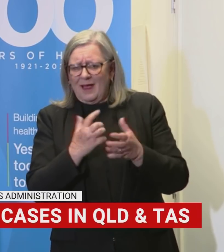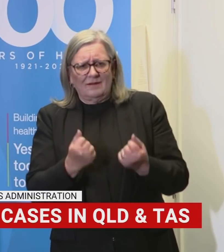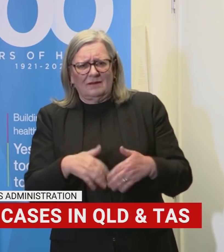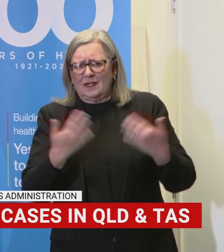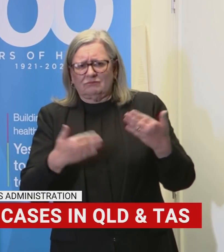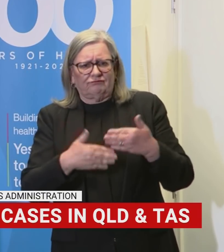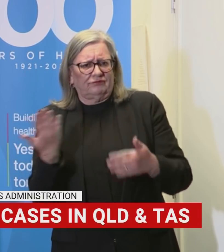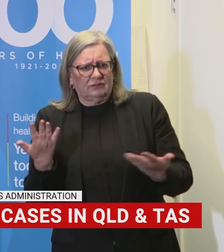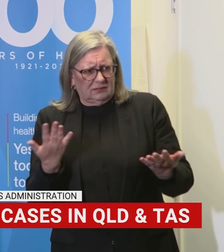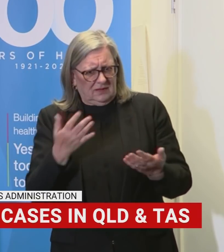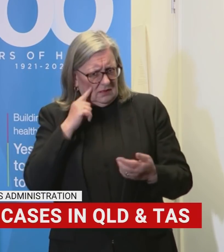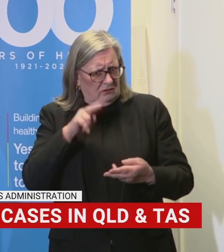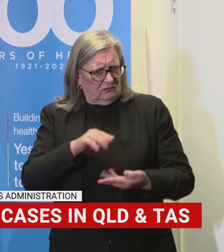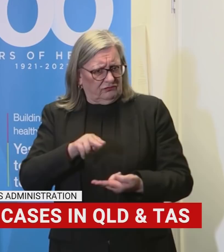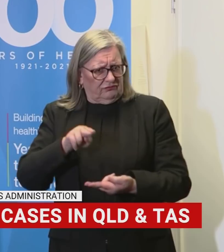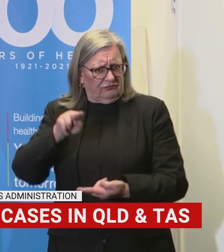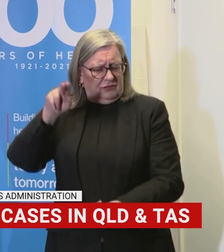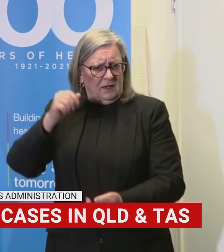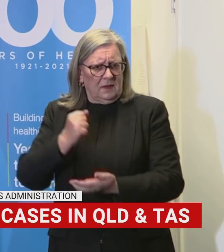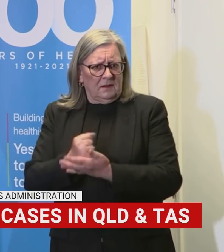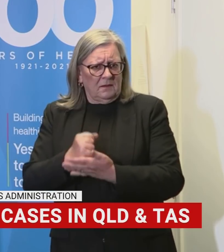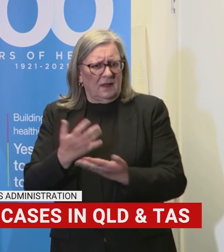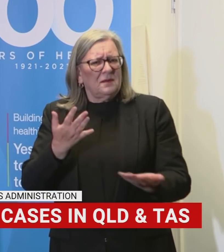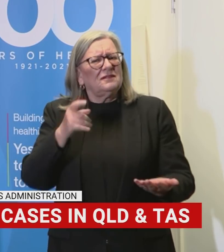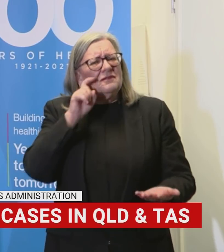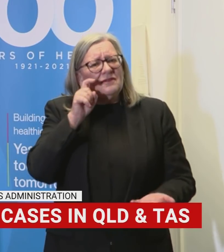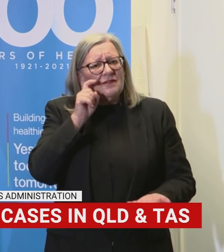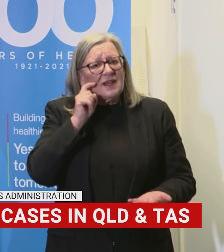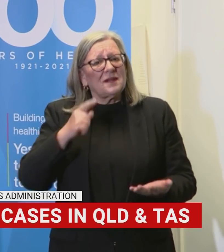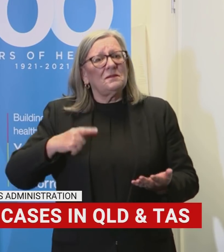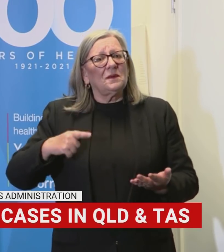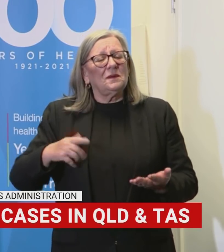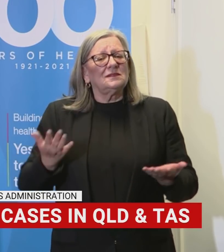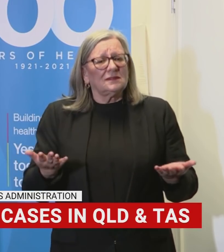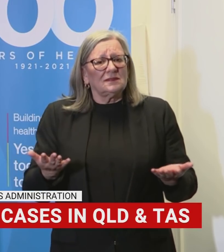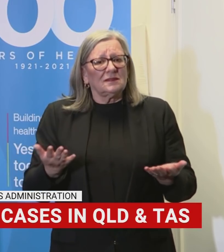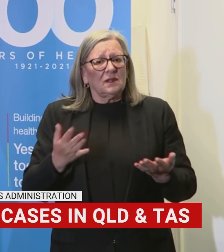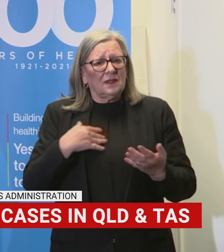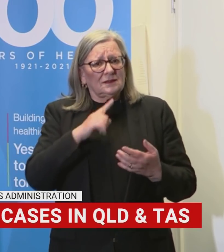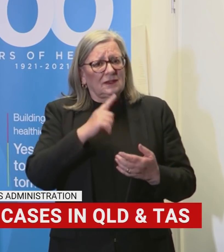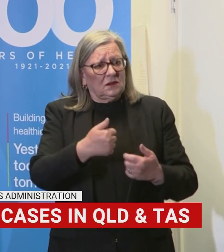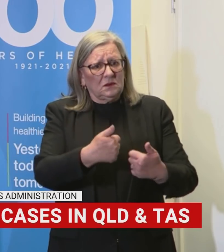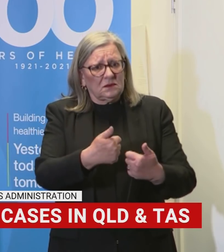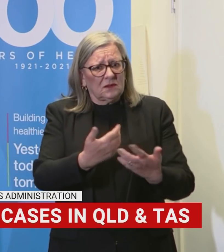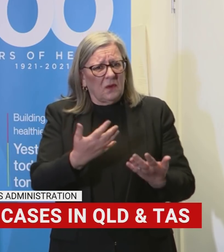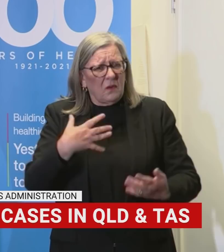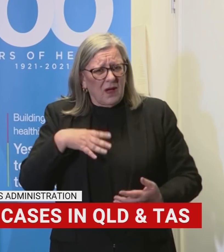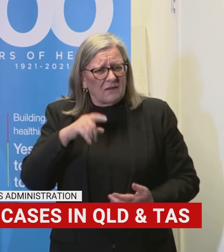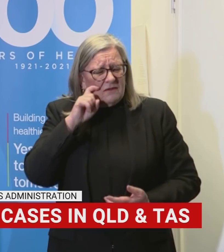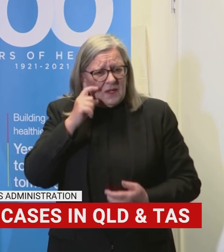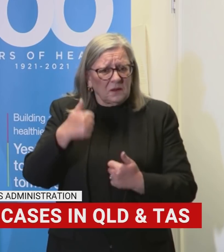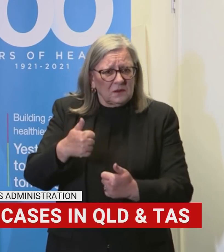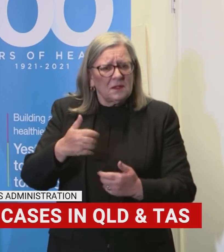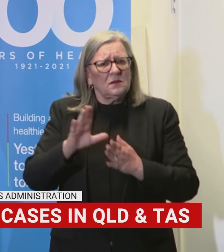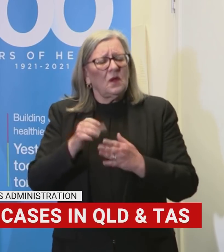we're actually, it might sound funny, but we're actually encouraged by the fact because we want consumers to report adverse events directly to us, whether it's any vaccine